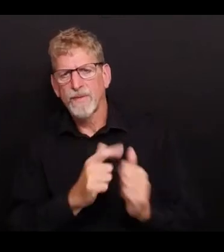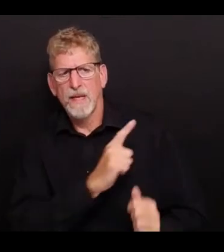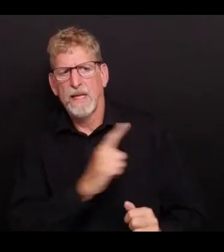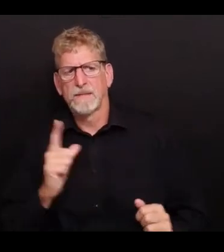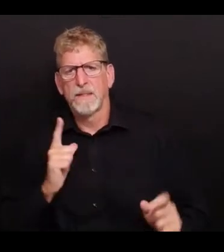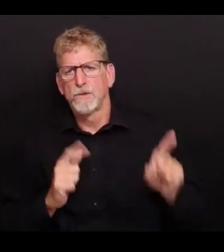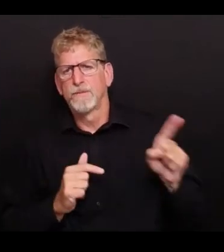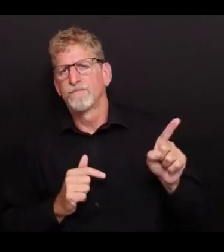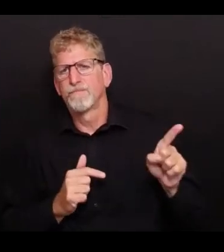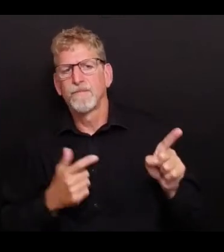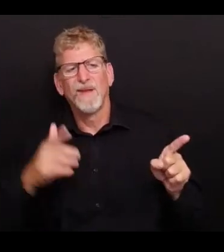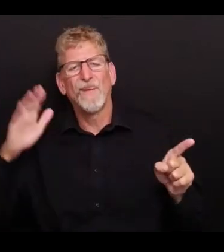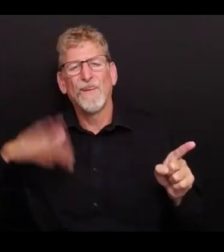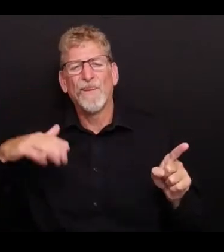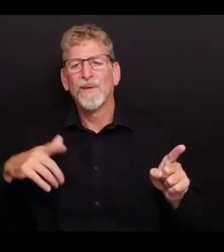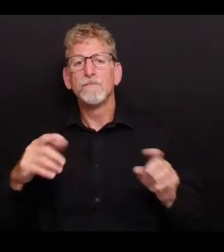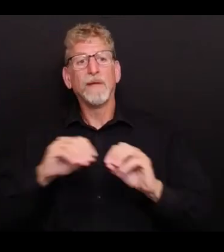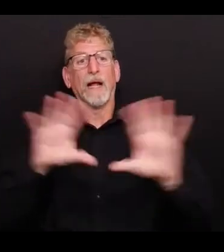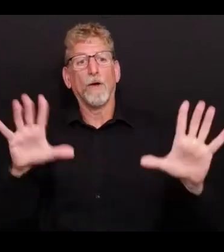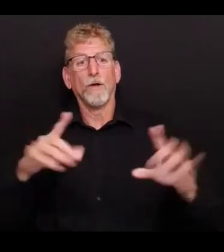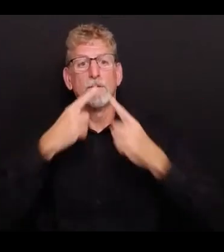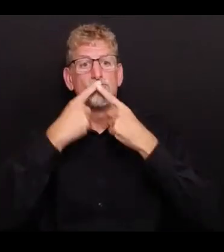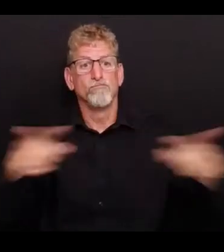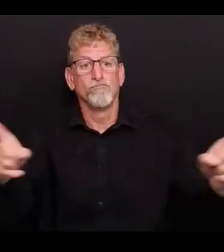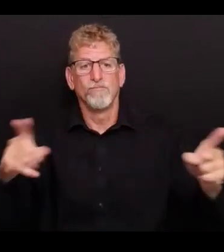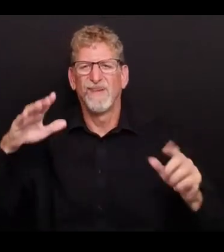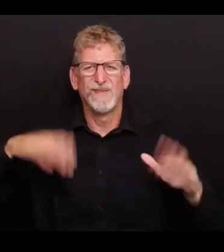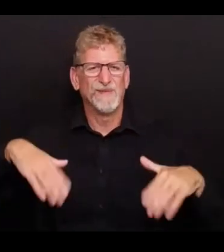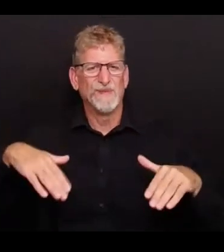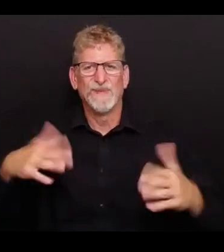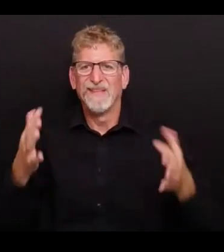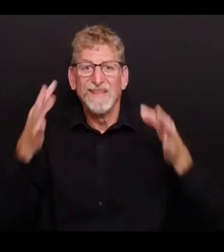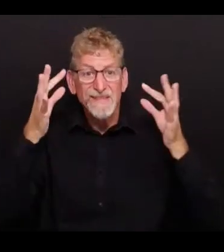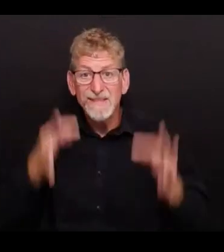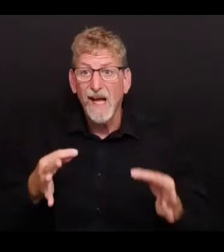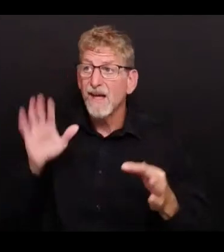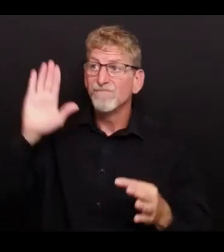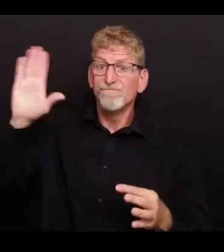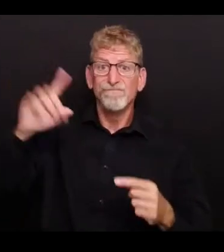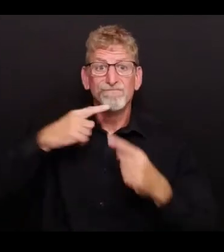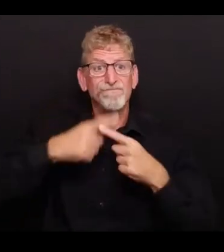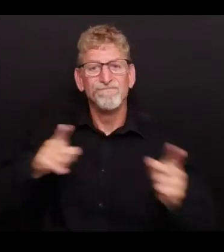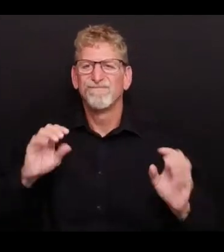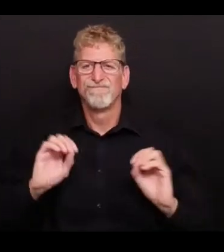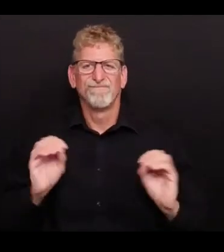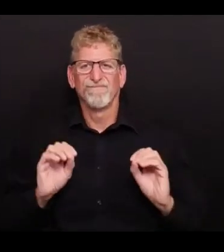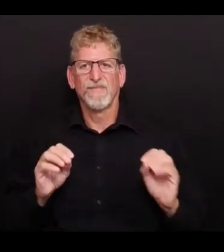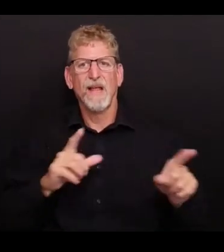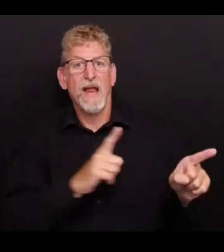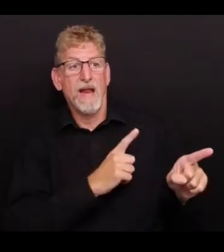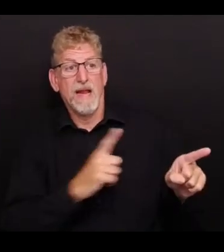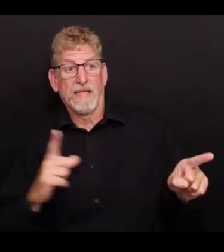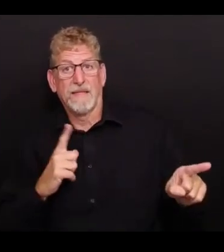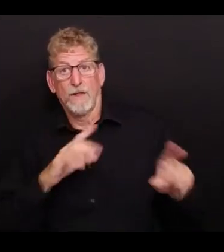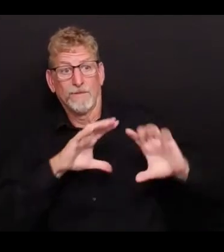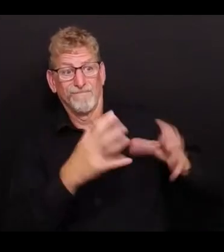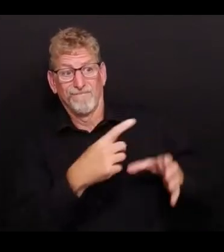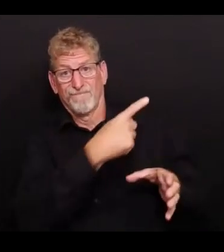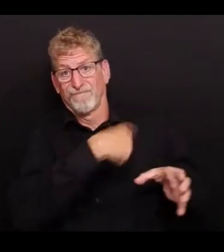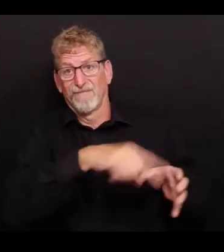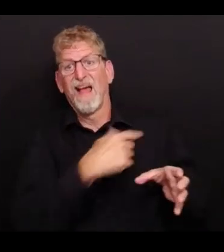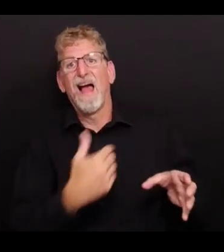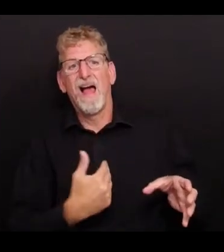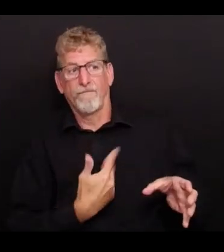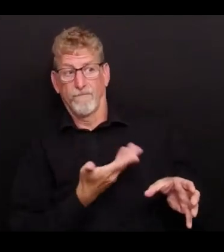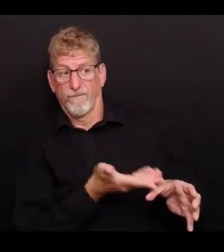declare another peacetime emergency related to COVID, as you know, the legislature has to have a chance that he only can do that